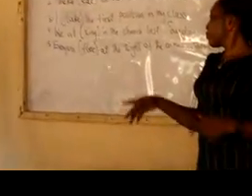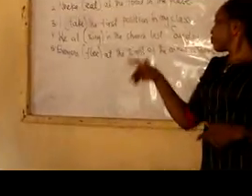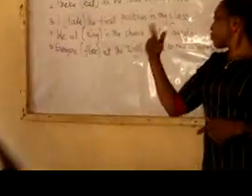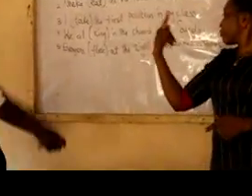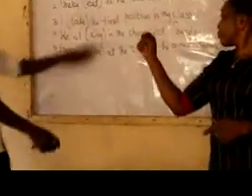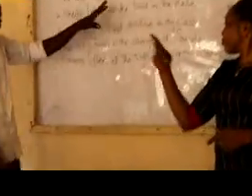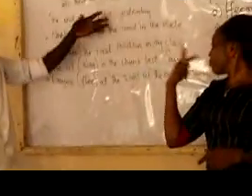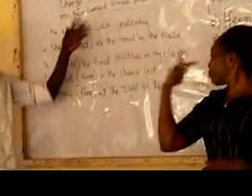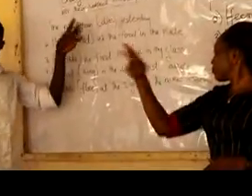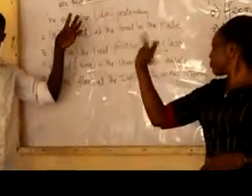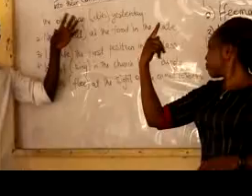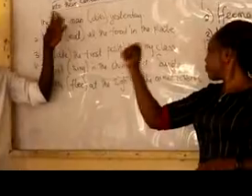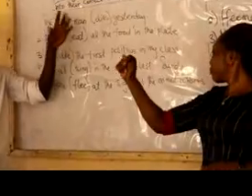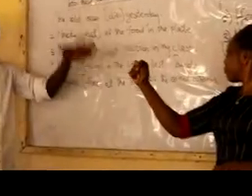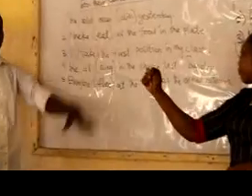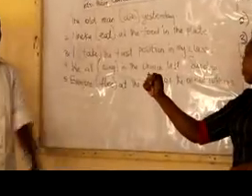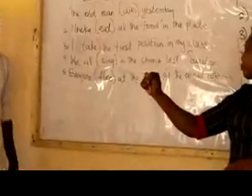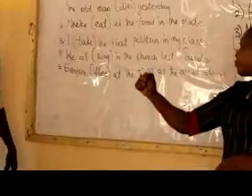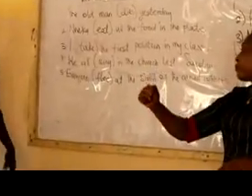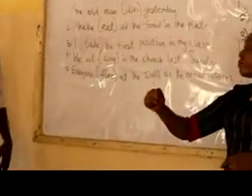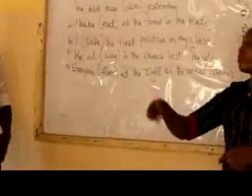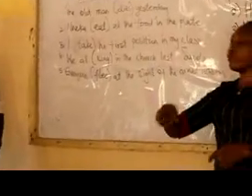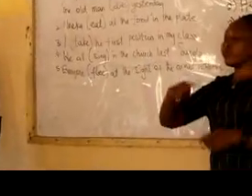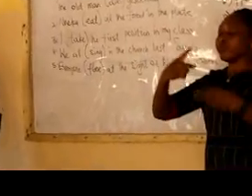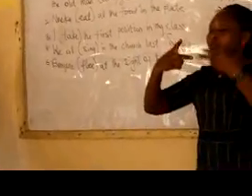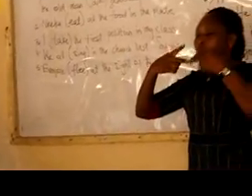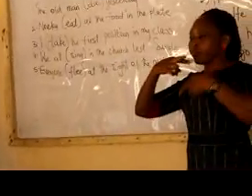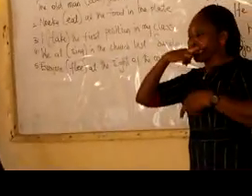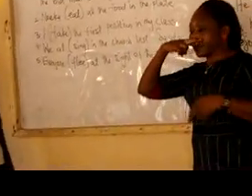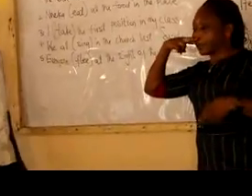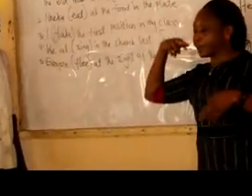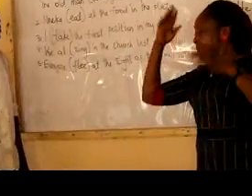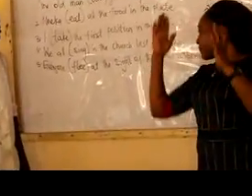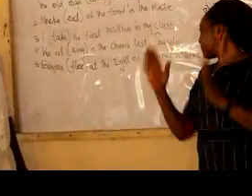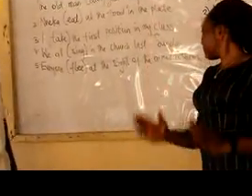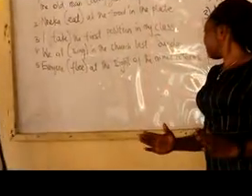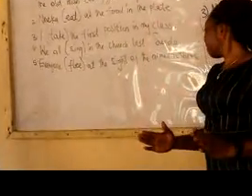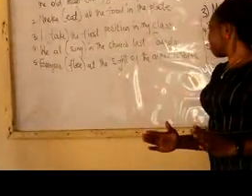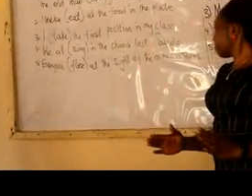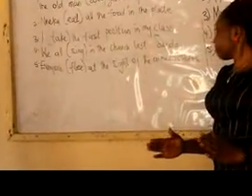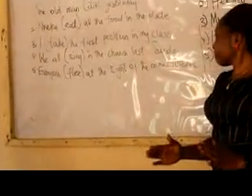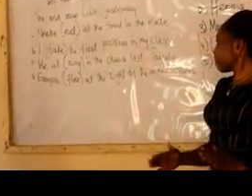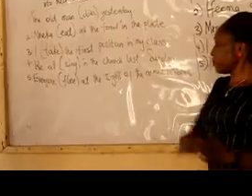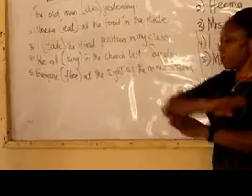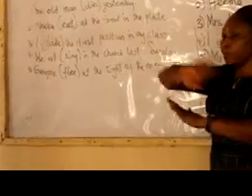These verbs are in different tenses, but we are looking